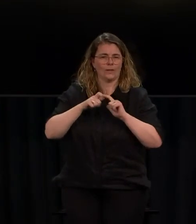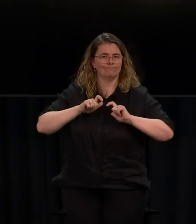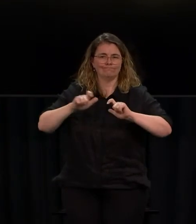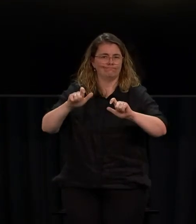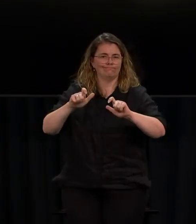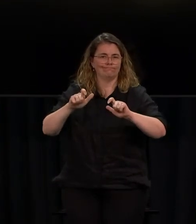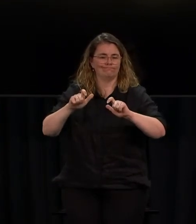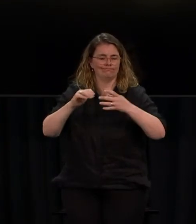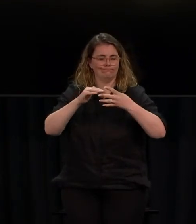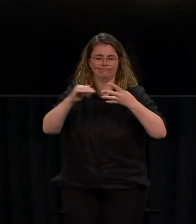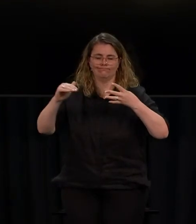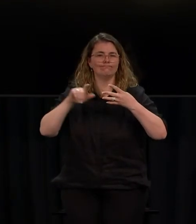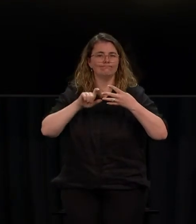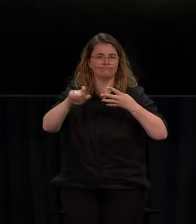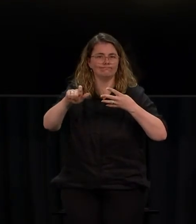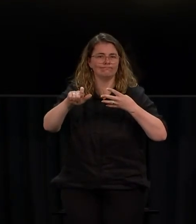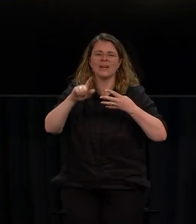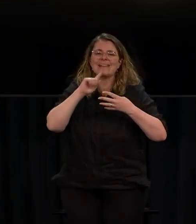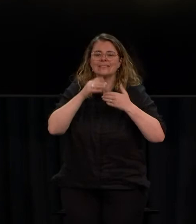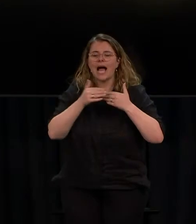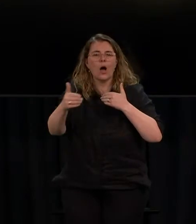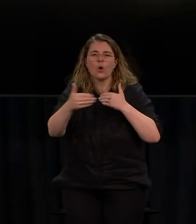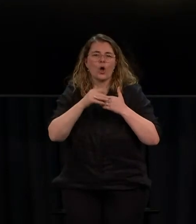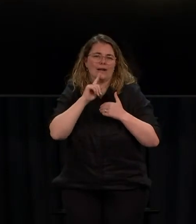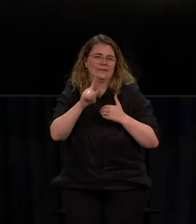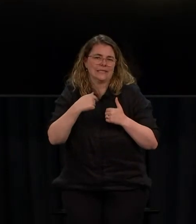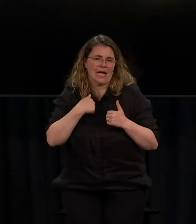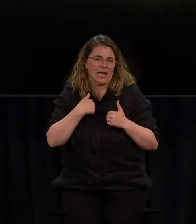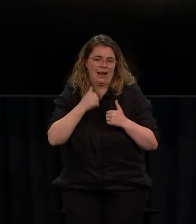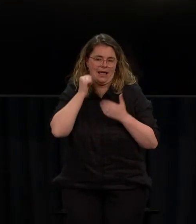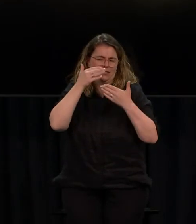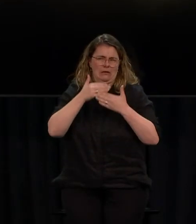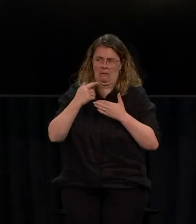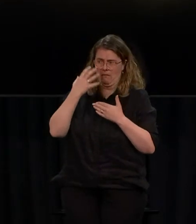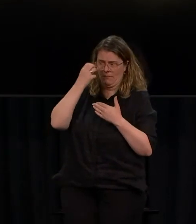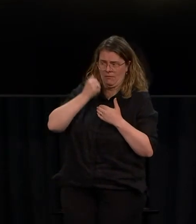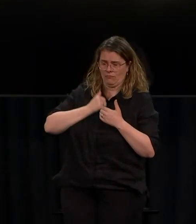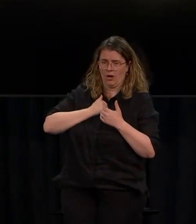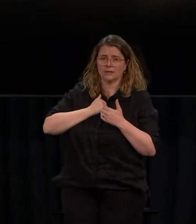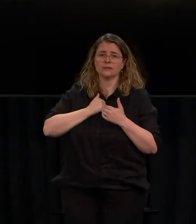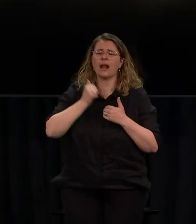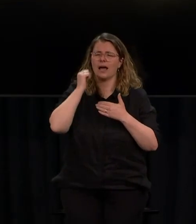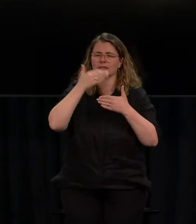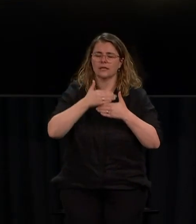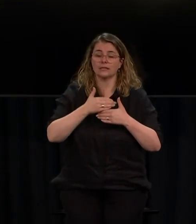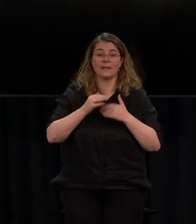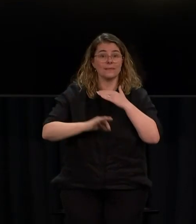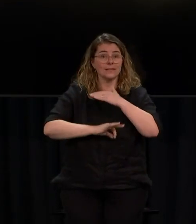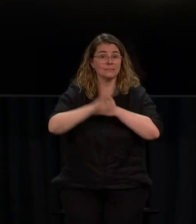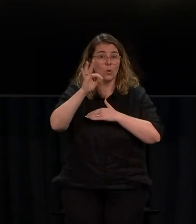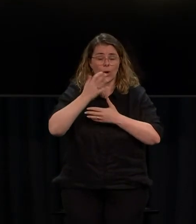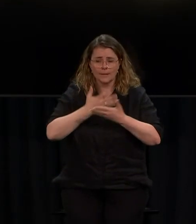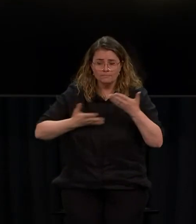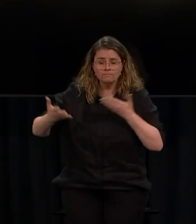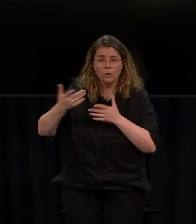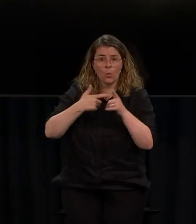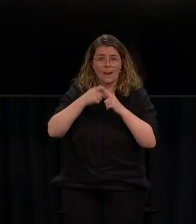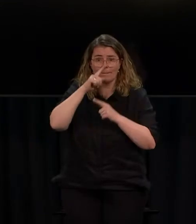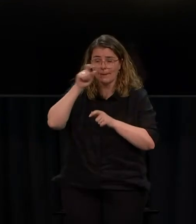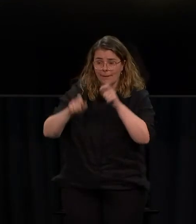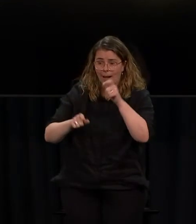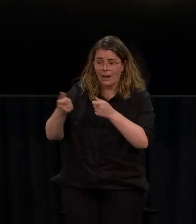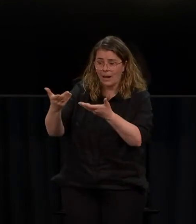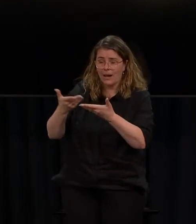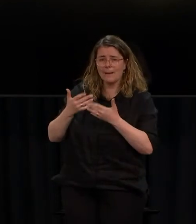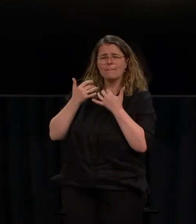settings. We didn't say for how long, my recollection. But this morning we did have the chance to talk to our colleagues on the ground, and they gave us